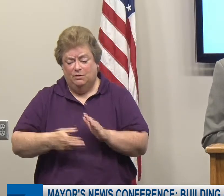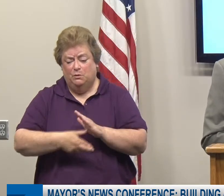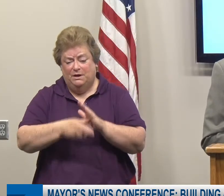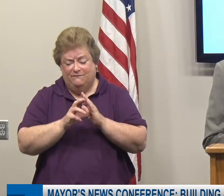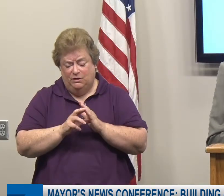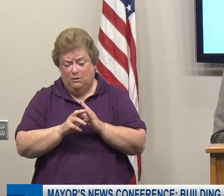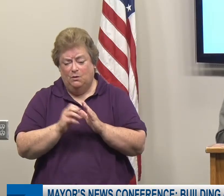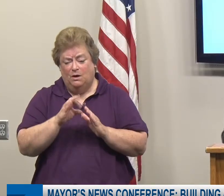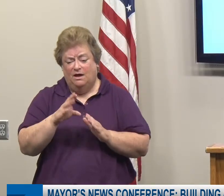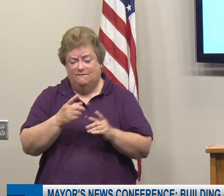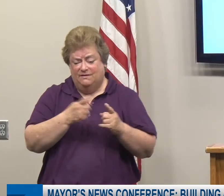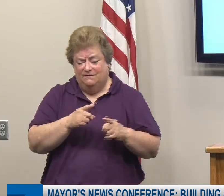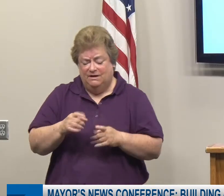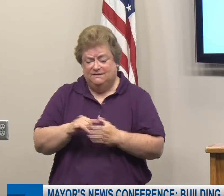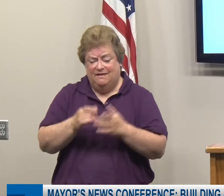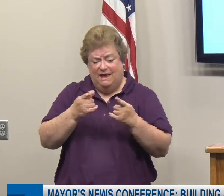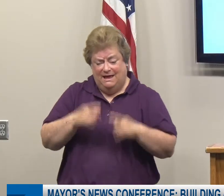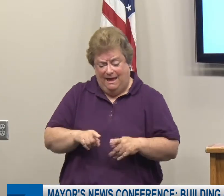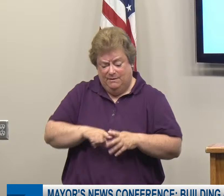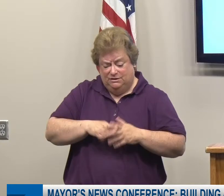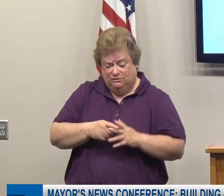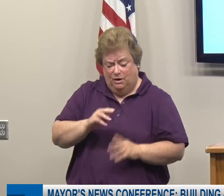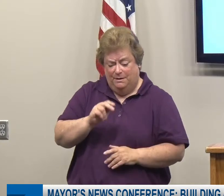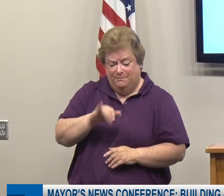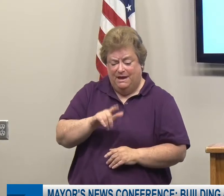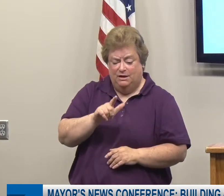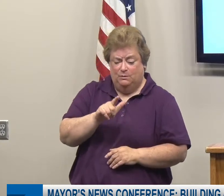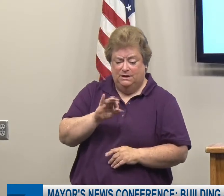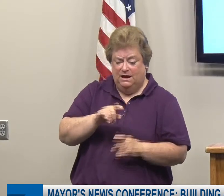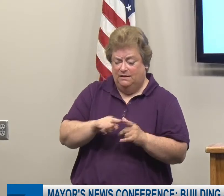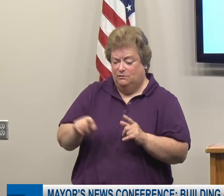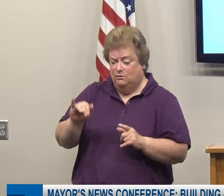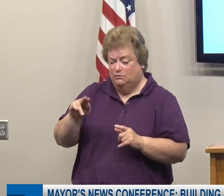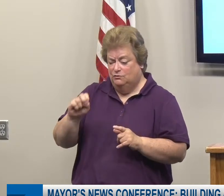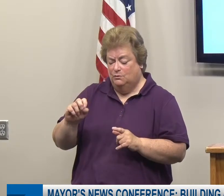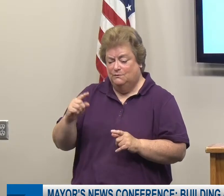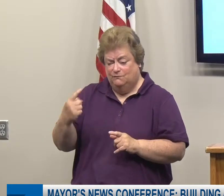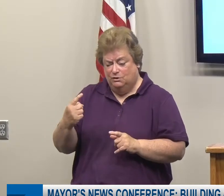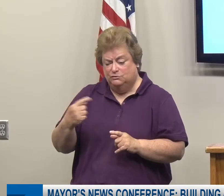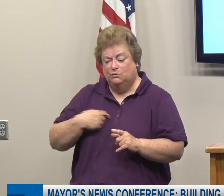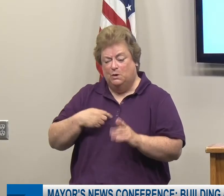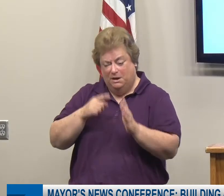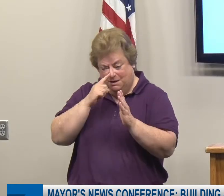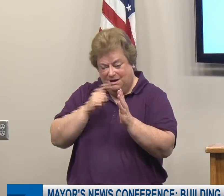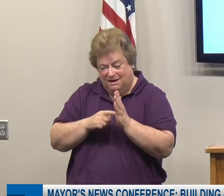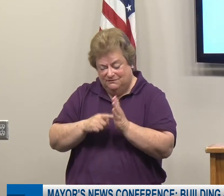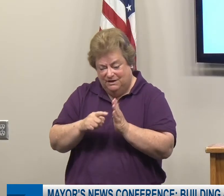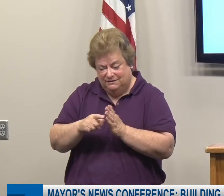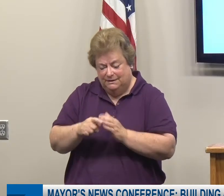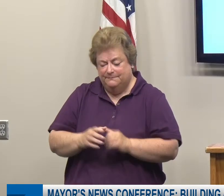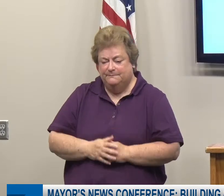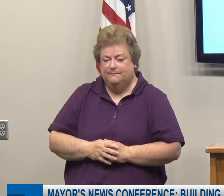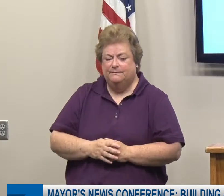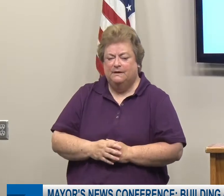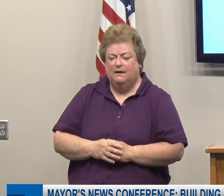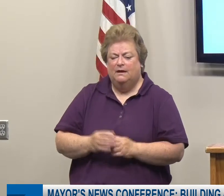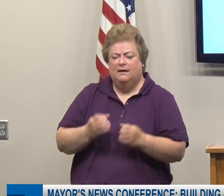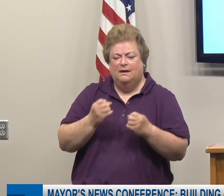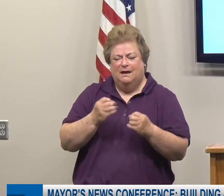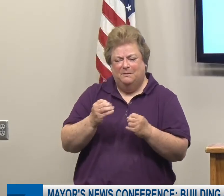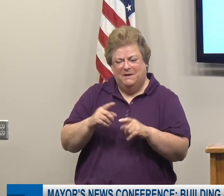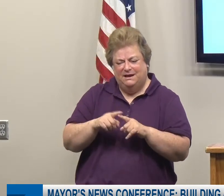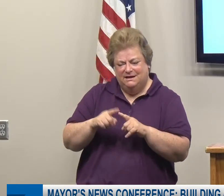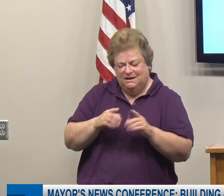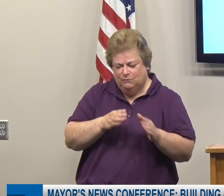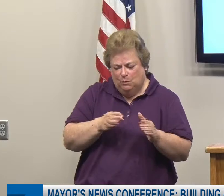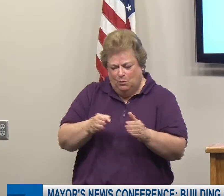that began on May 29th through June 1st underway. And this is a multifaceted approach to